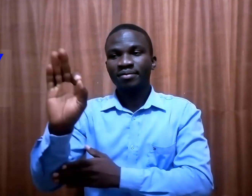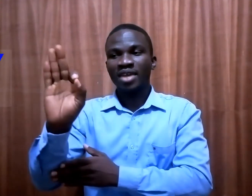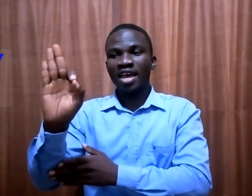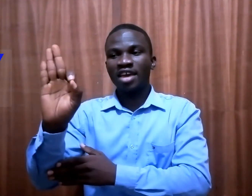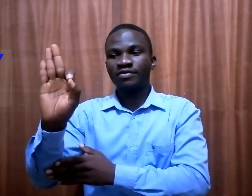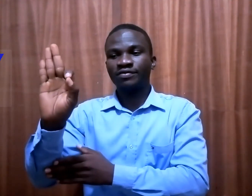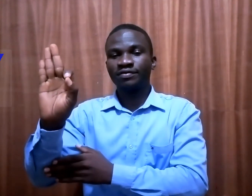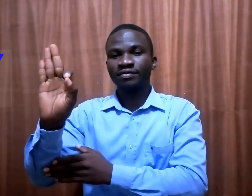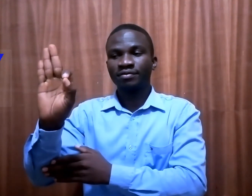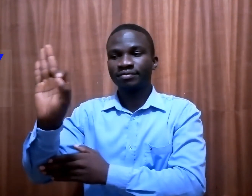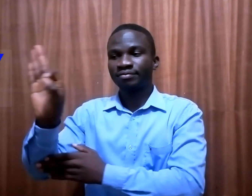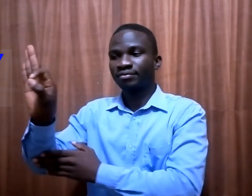F.